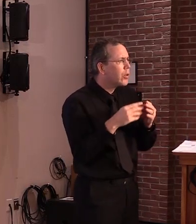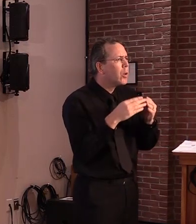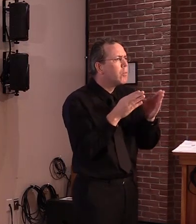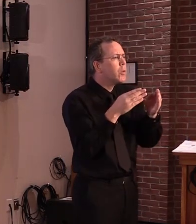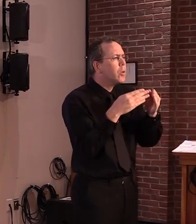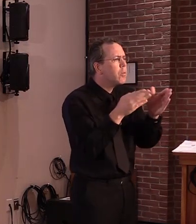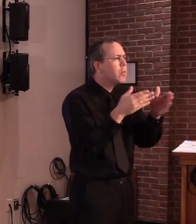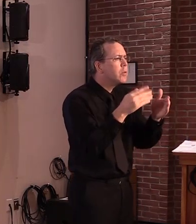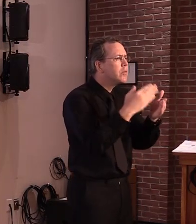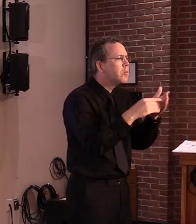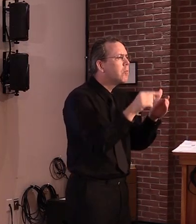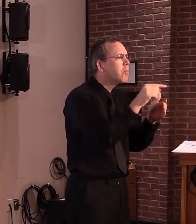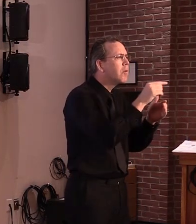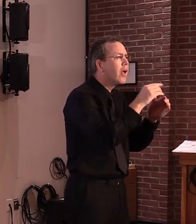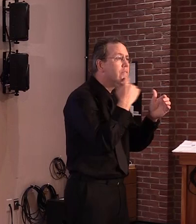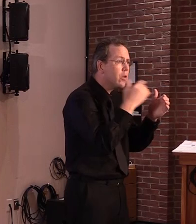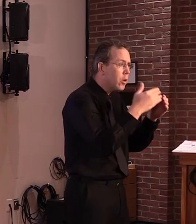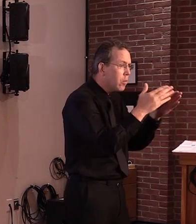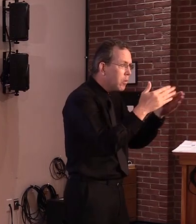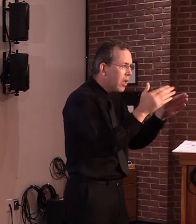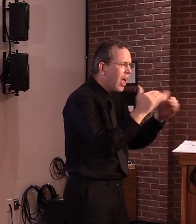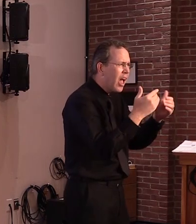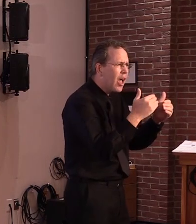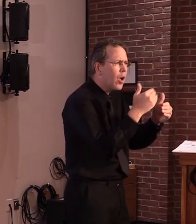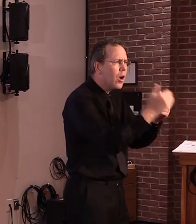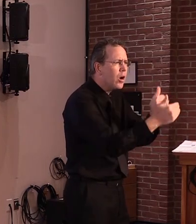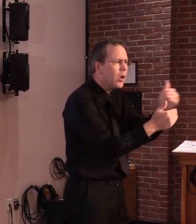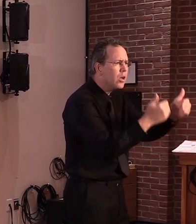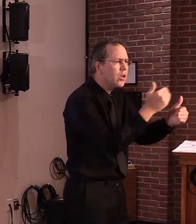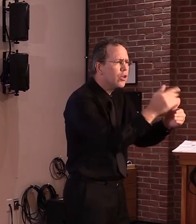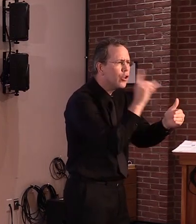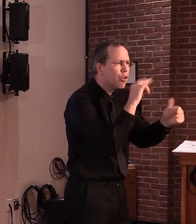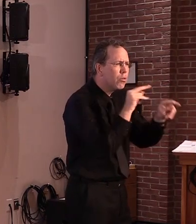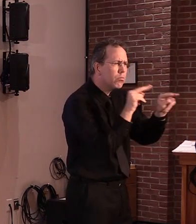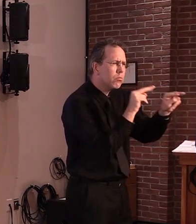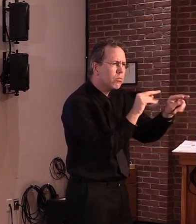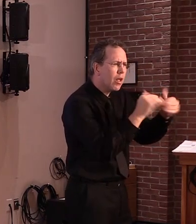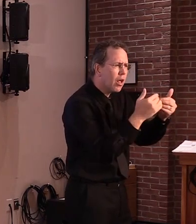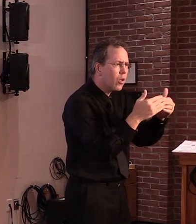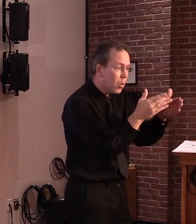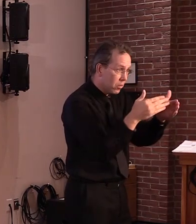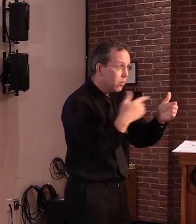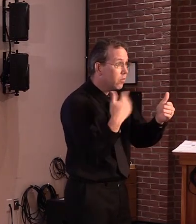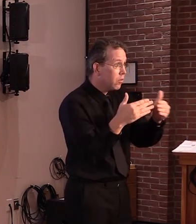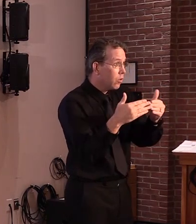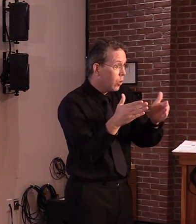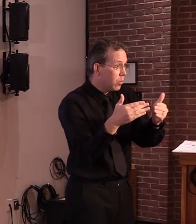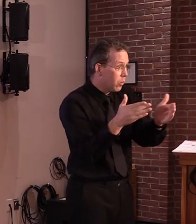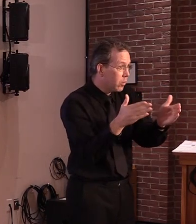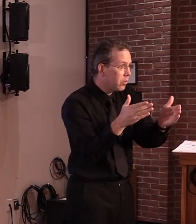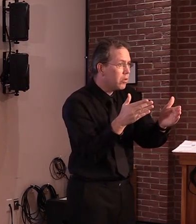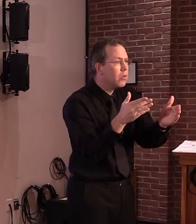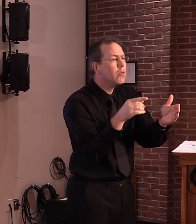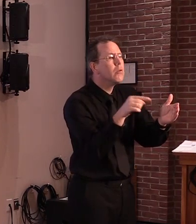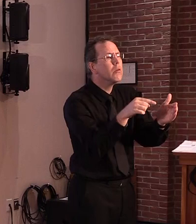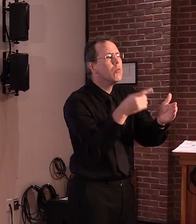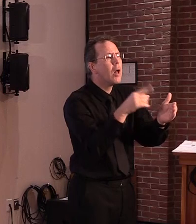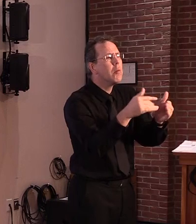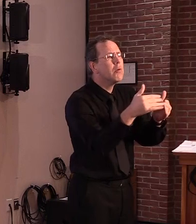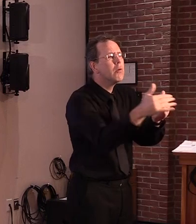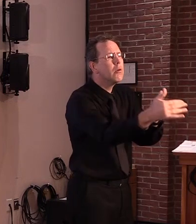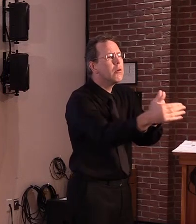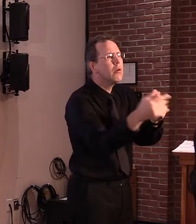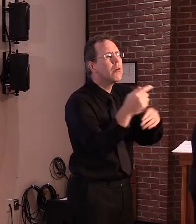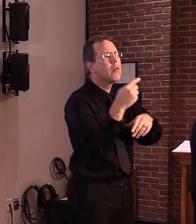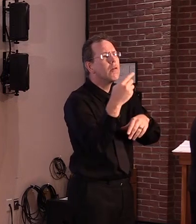economy. It's important for us to monitor that 10 to 14 day window after a reopening measure is implemented to ensure that there